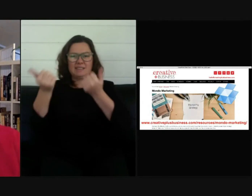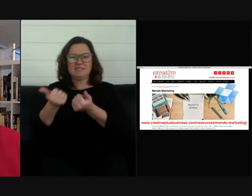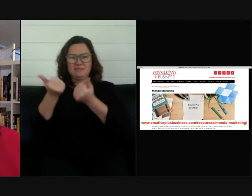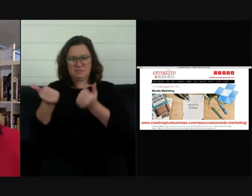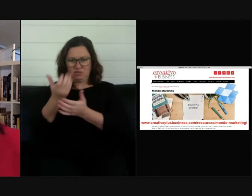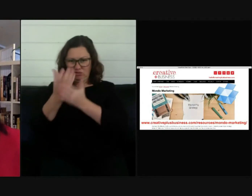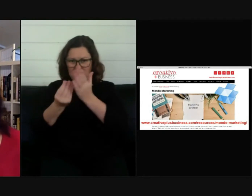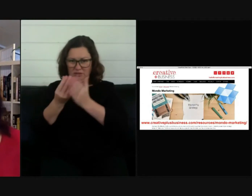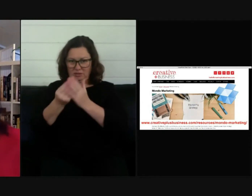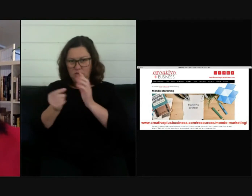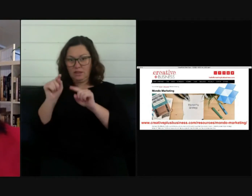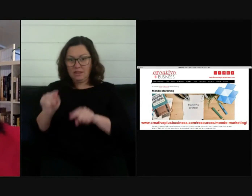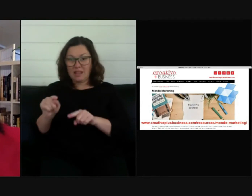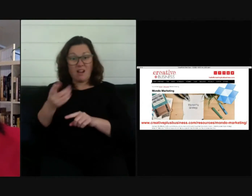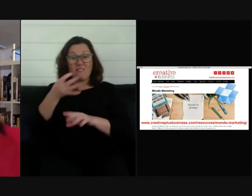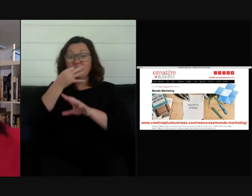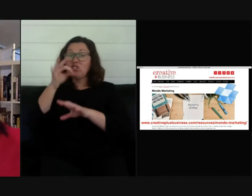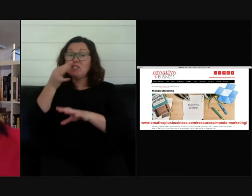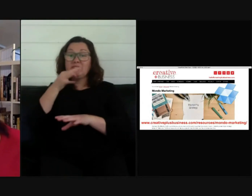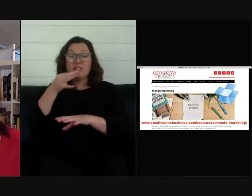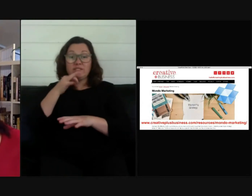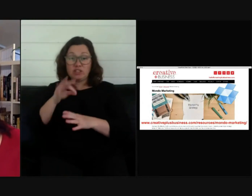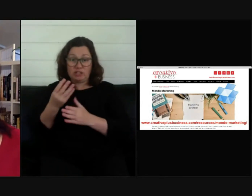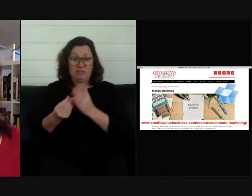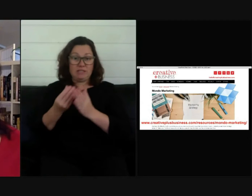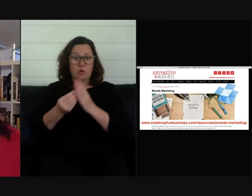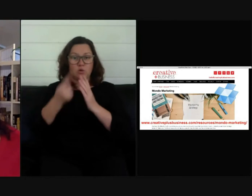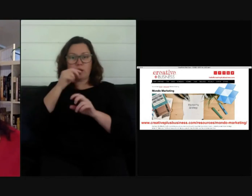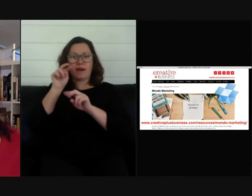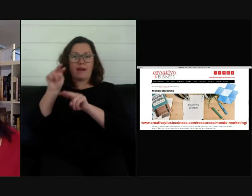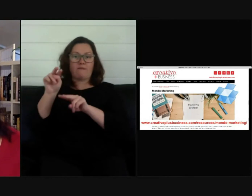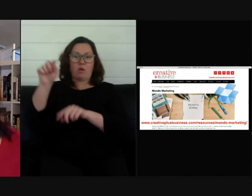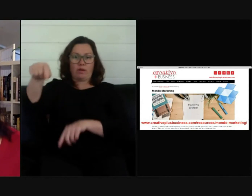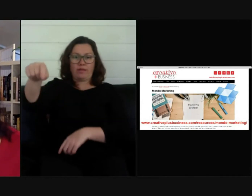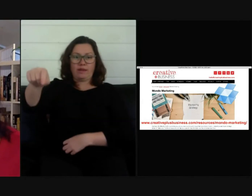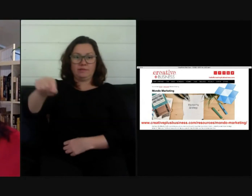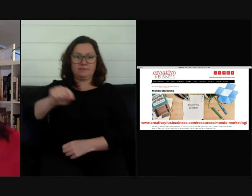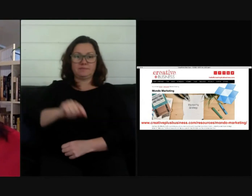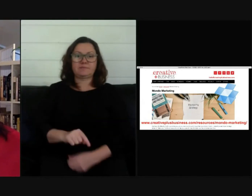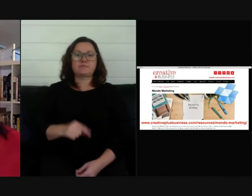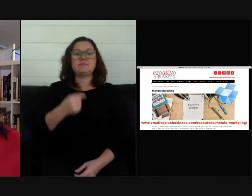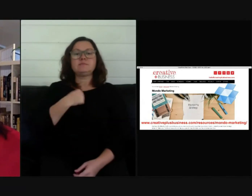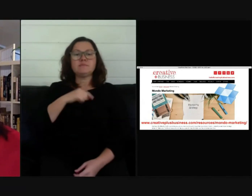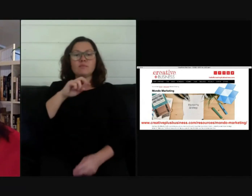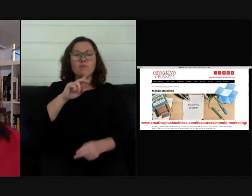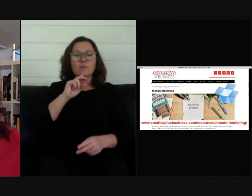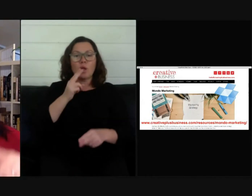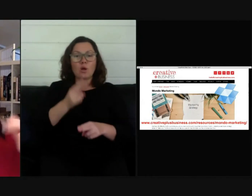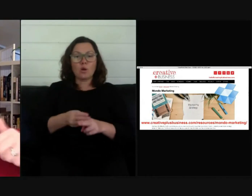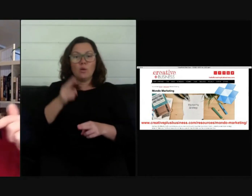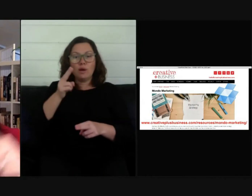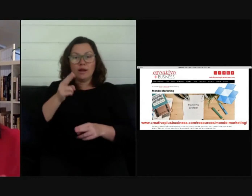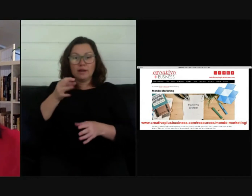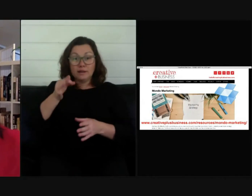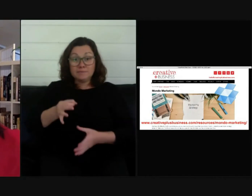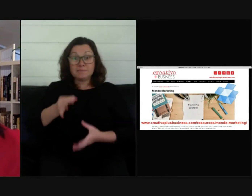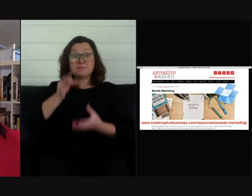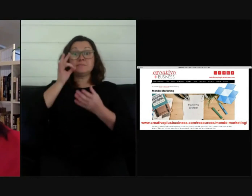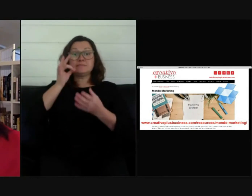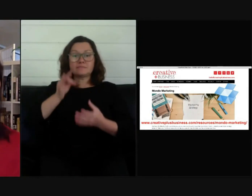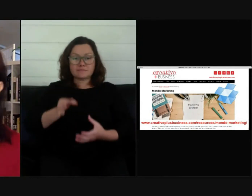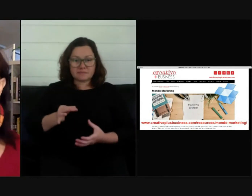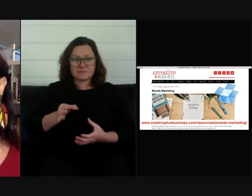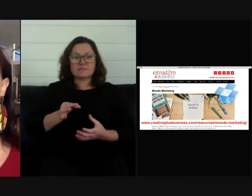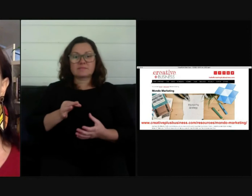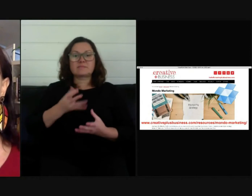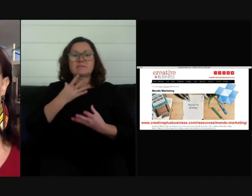a look at there. I'm just going to have a sip of my tea and make sure that we don't have any questions. So